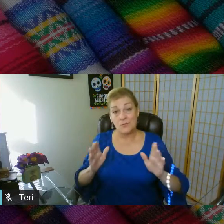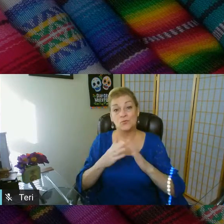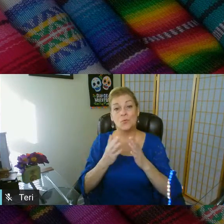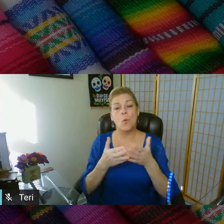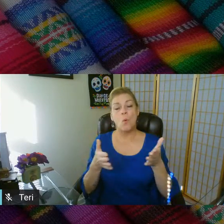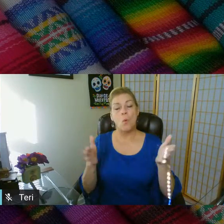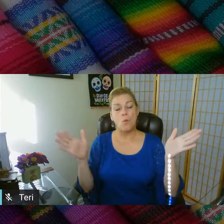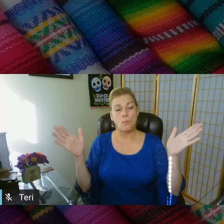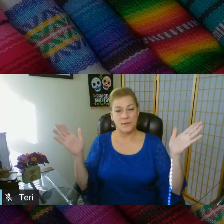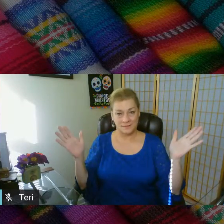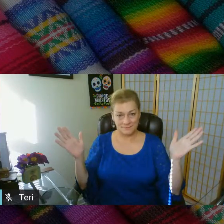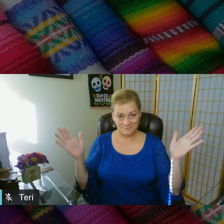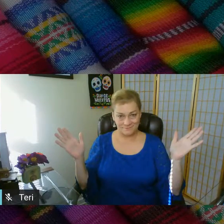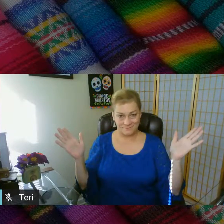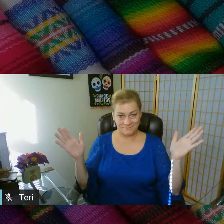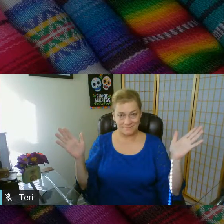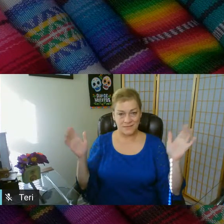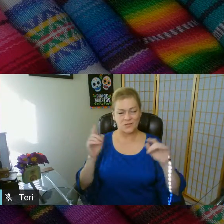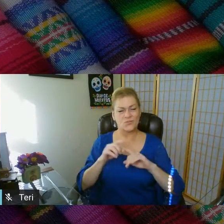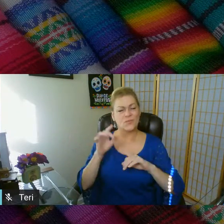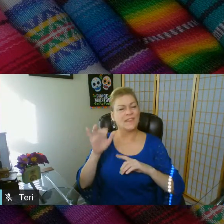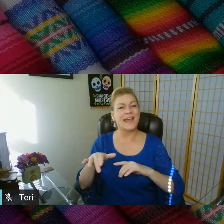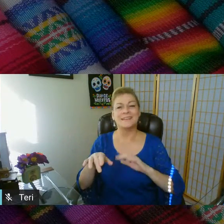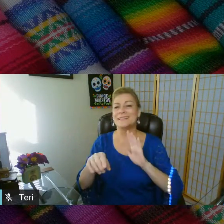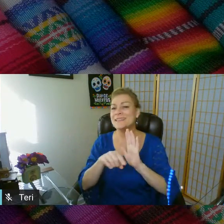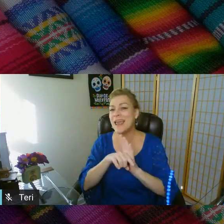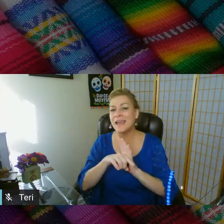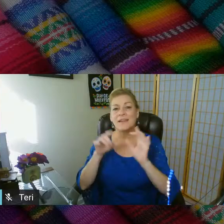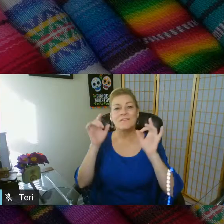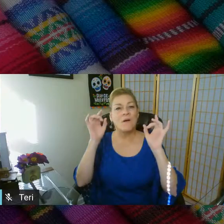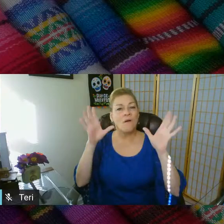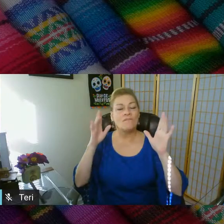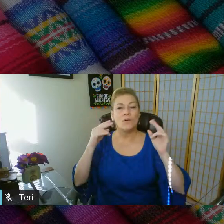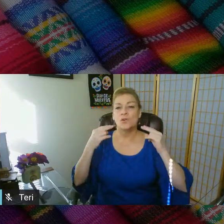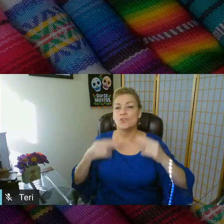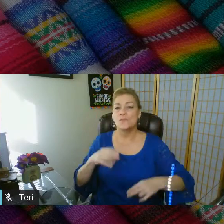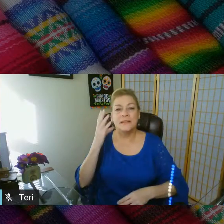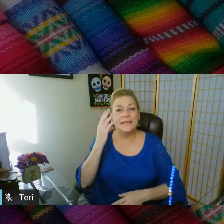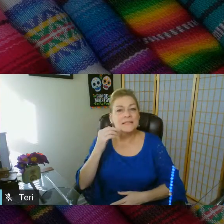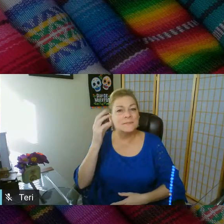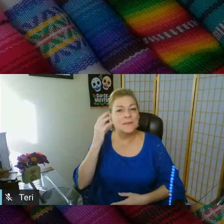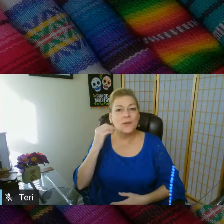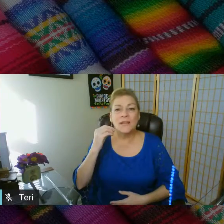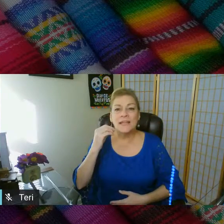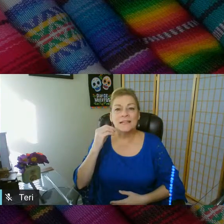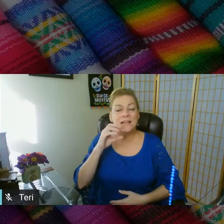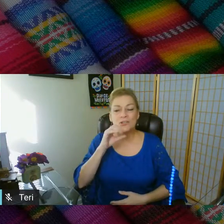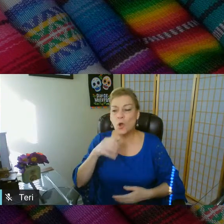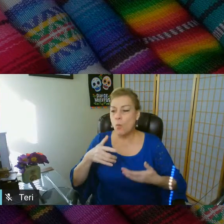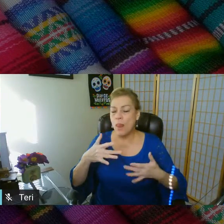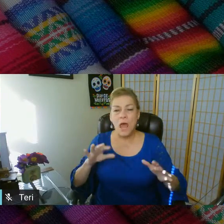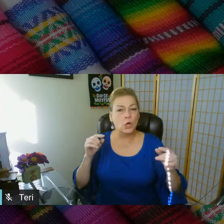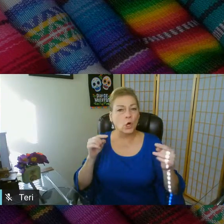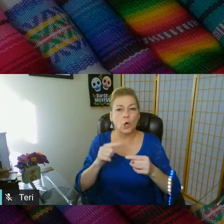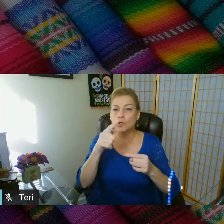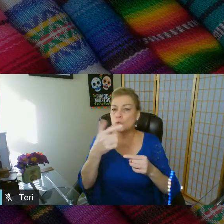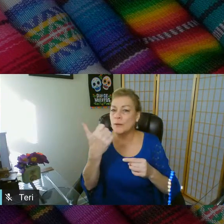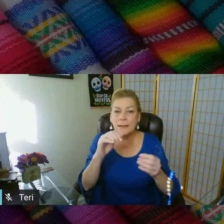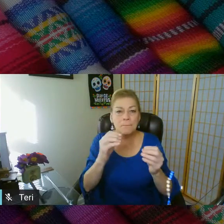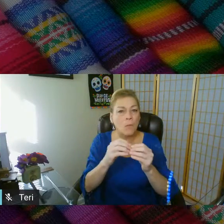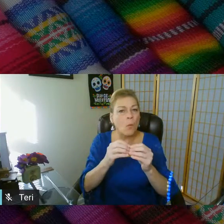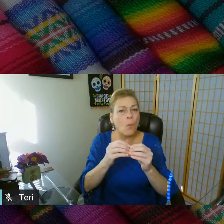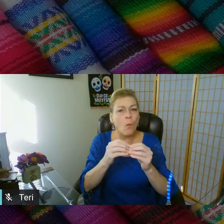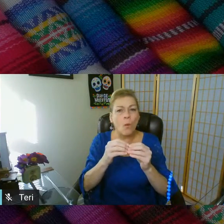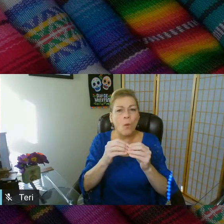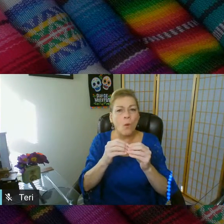to the fullness of life and love and wisdom that are available to you in each and every moment. For that is the